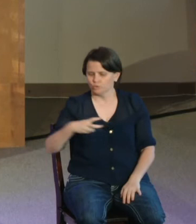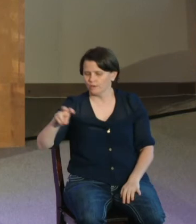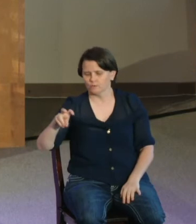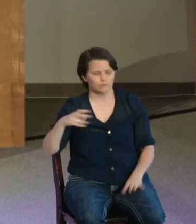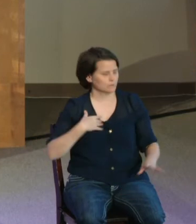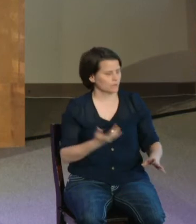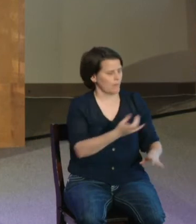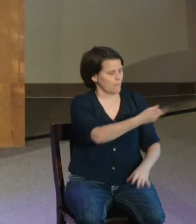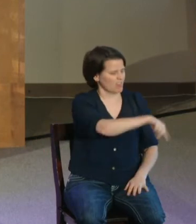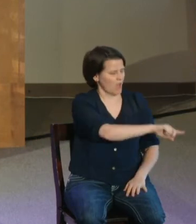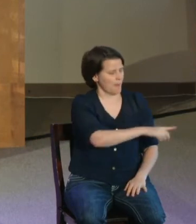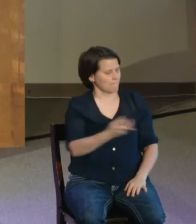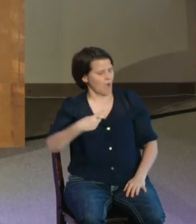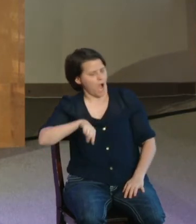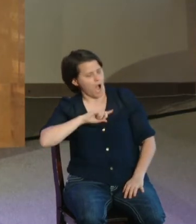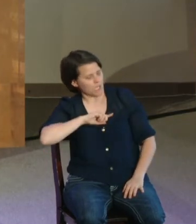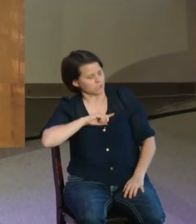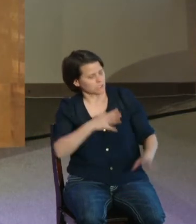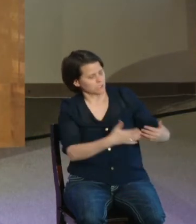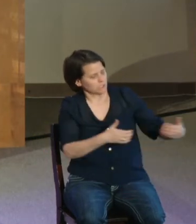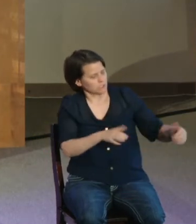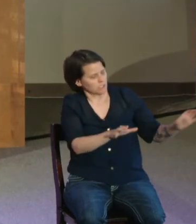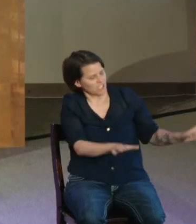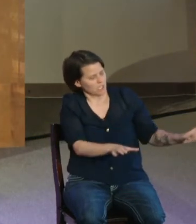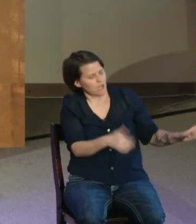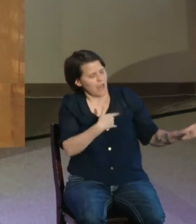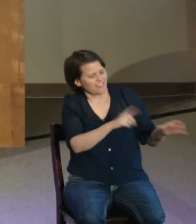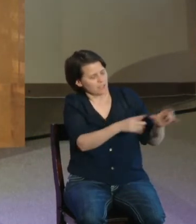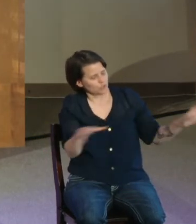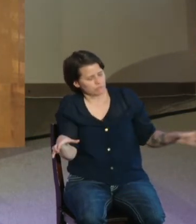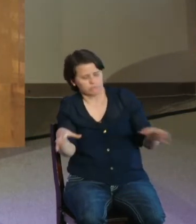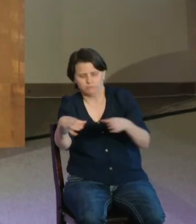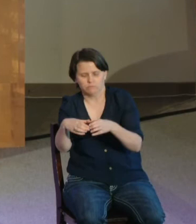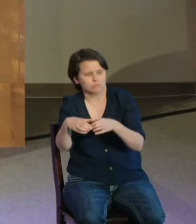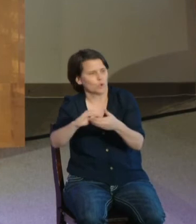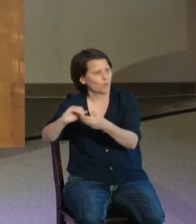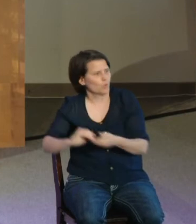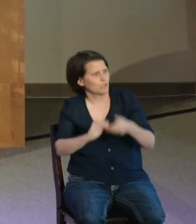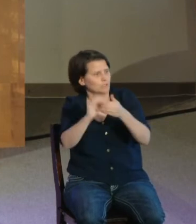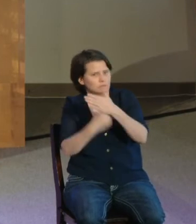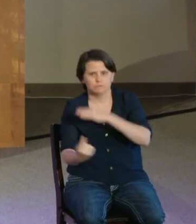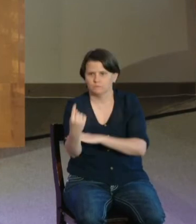to oneness. To oneness. And the idea then that nothing exists